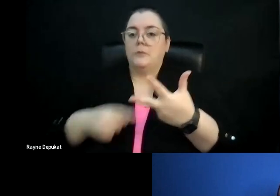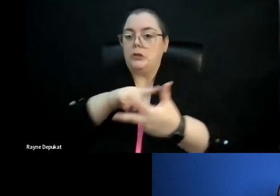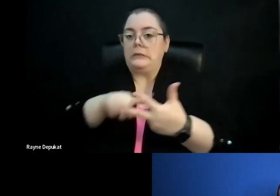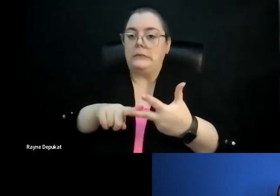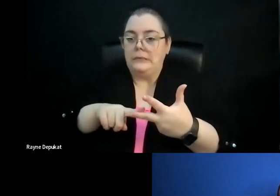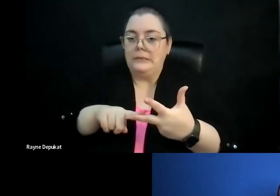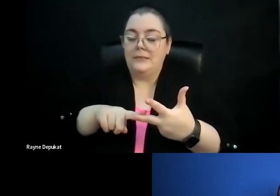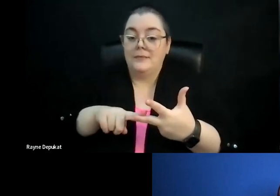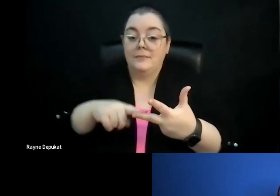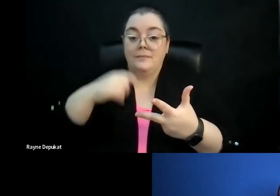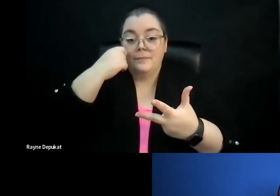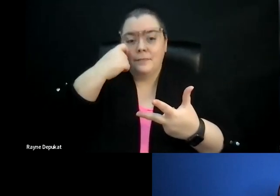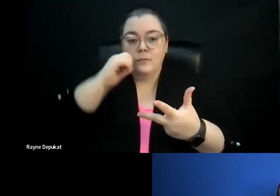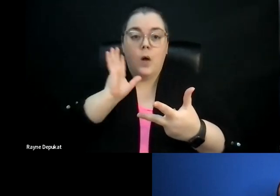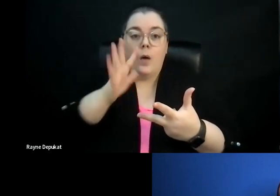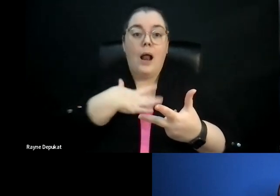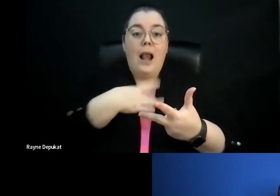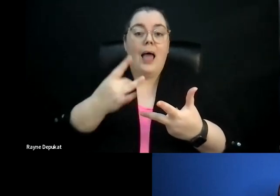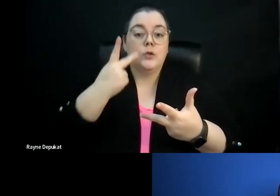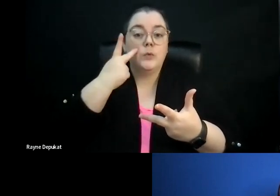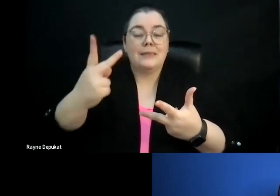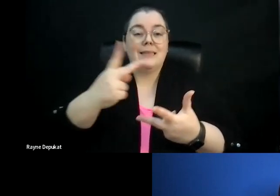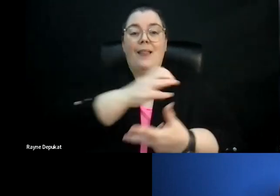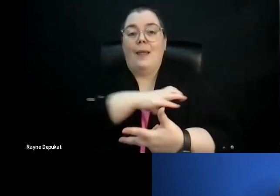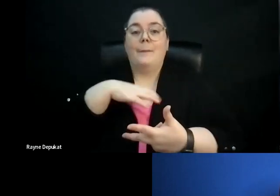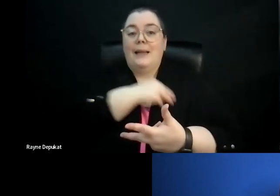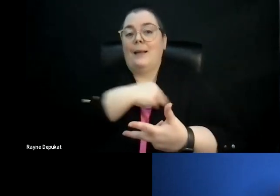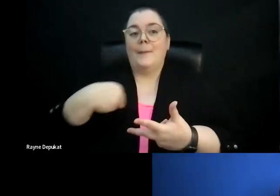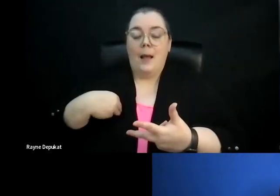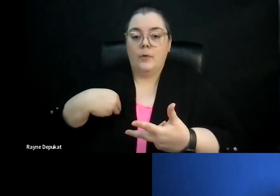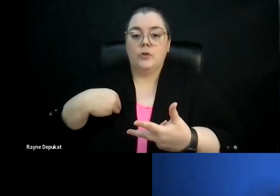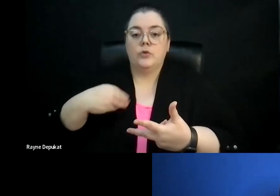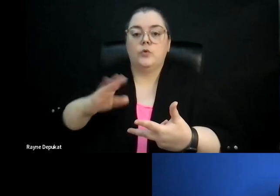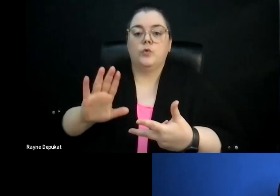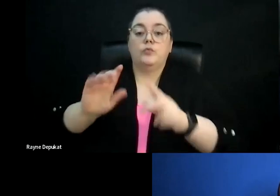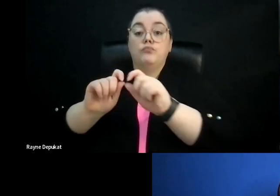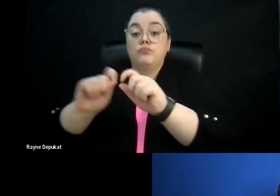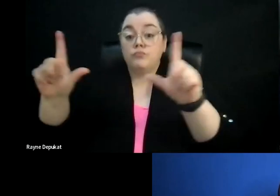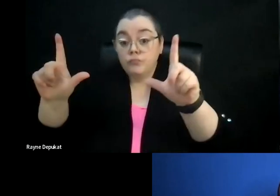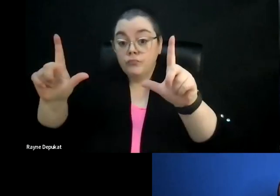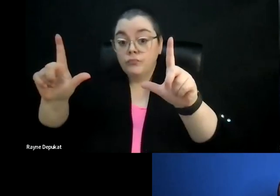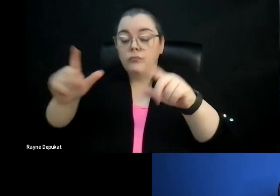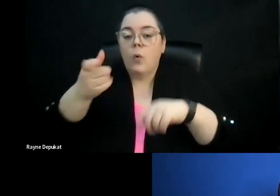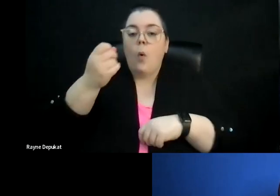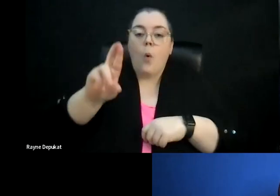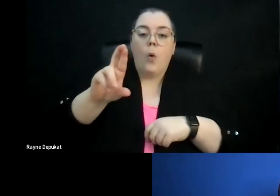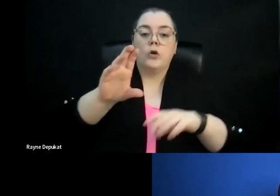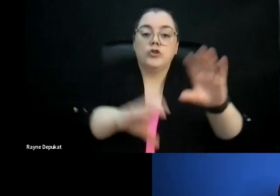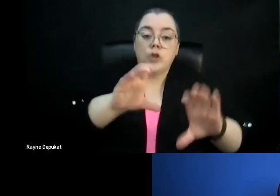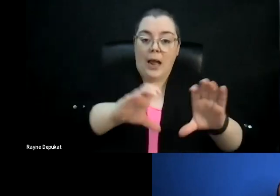you abstaining or hesitant to support it? I would like to see the committee members come on screen